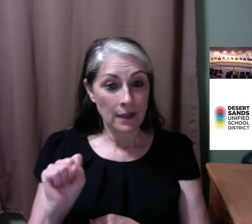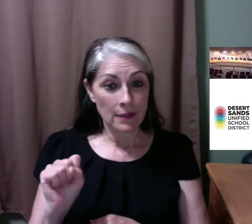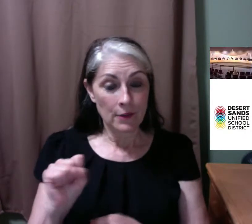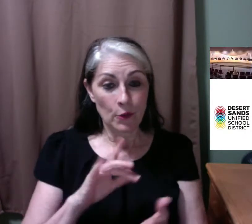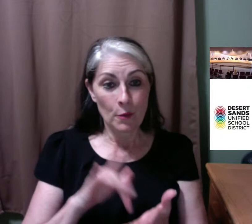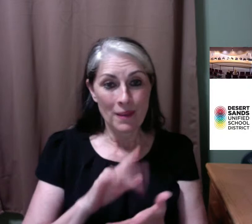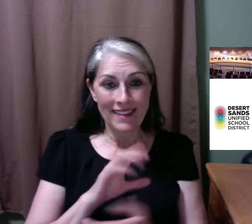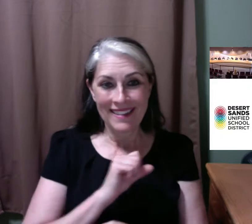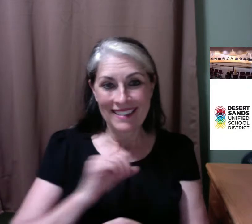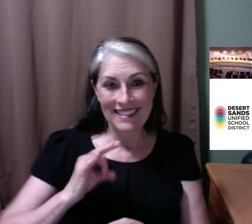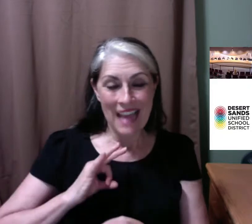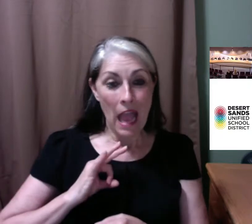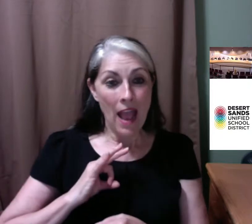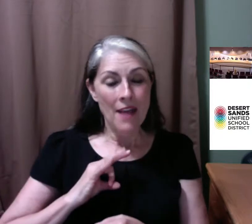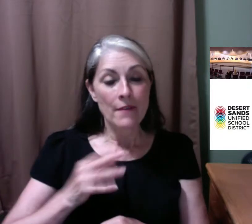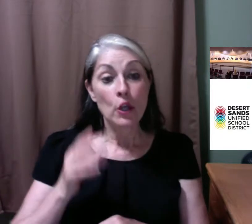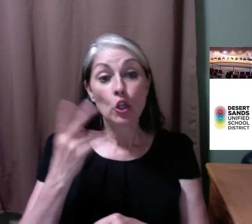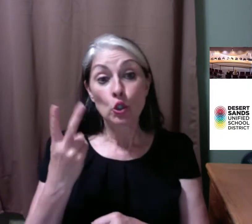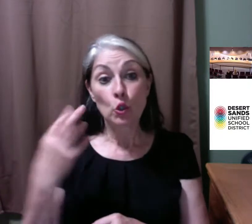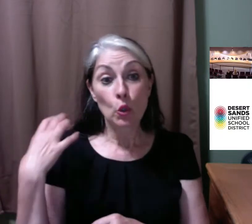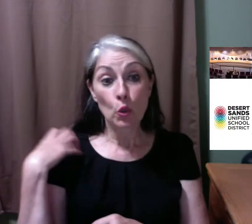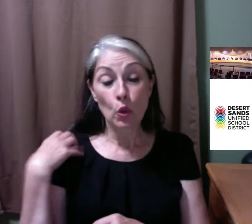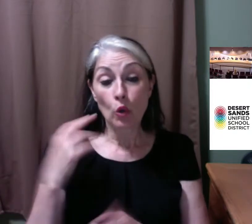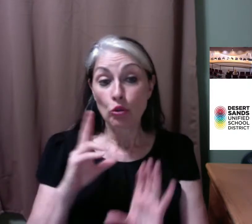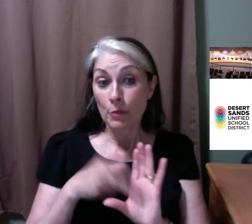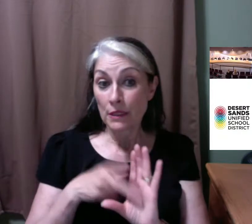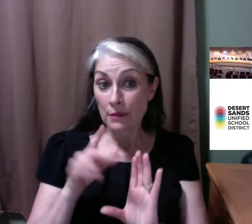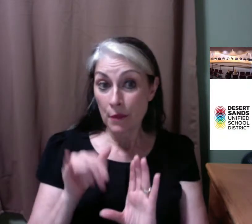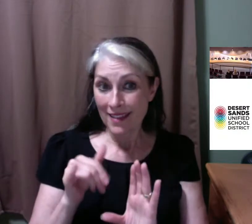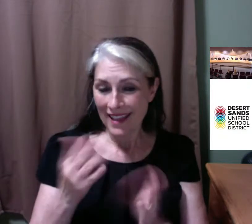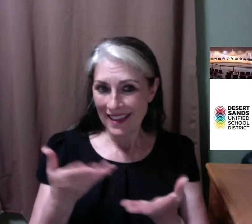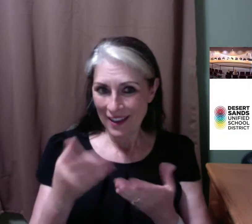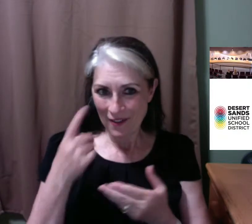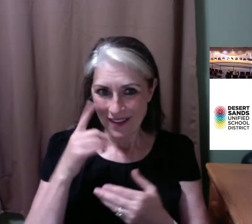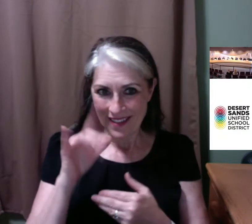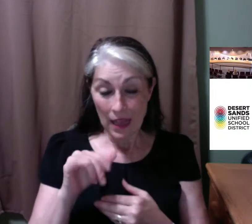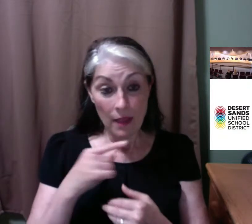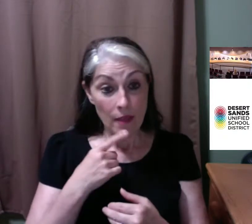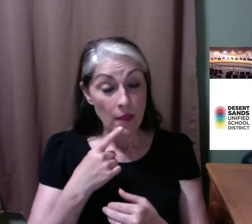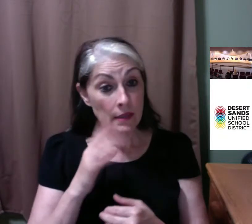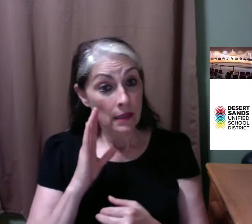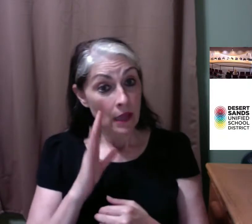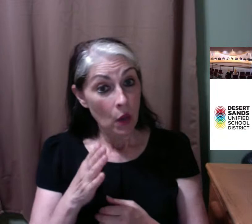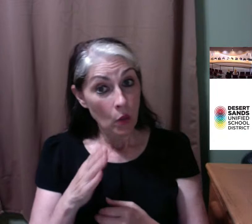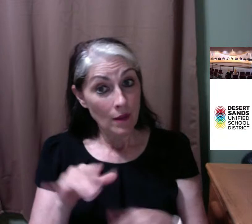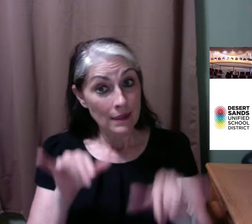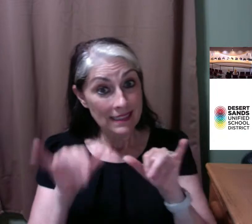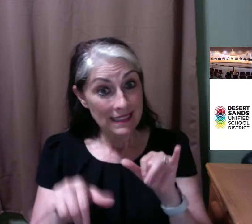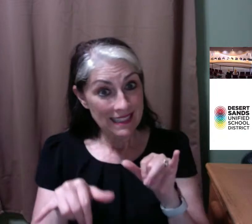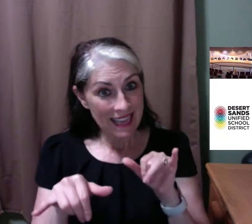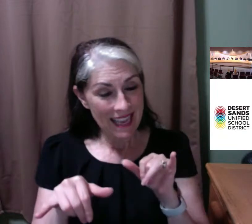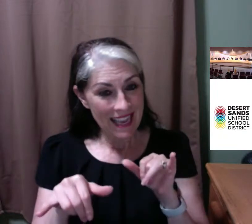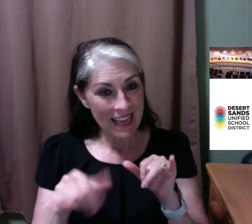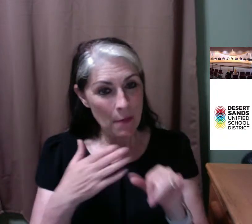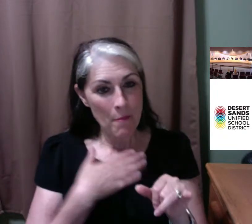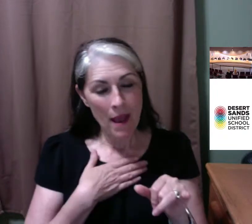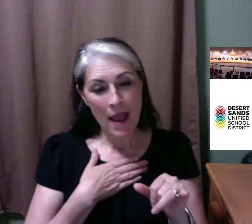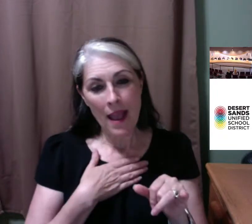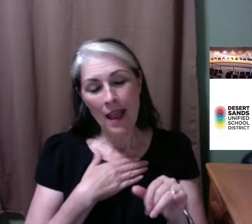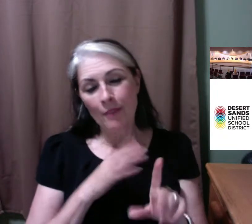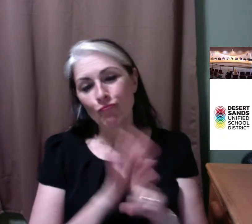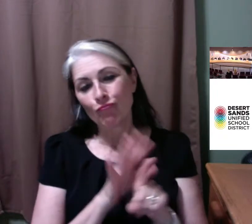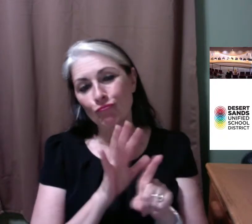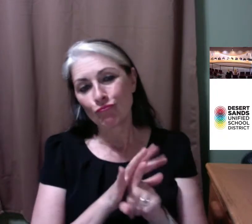ball. So there are two coaches that participated in that. So they were here for that. And then they said they would stay because they're my fans tonight.